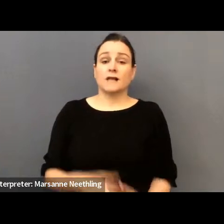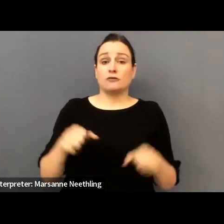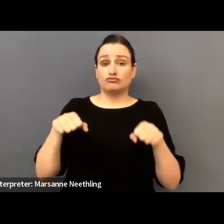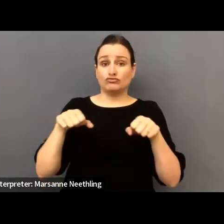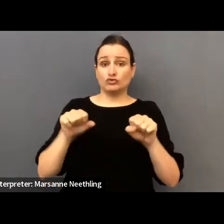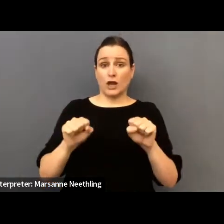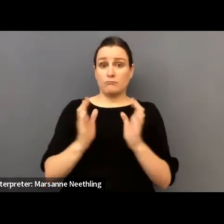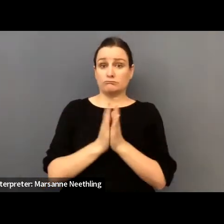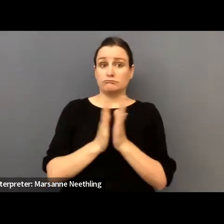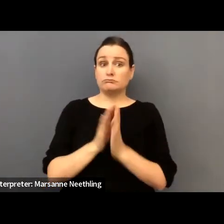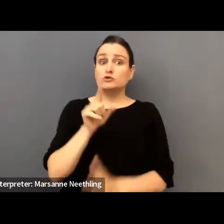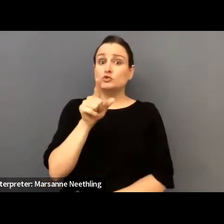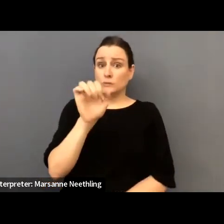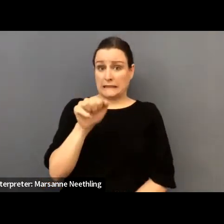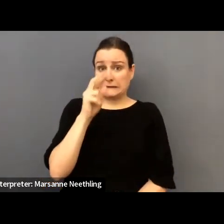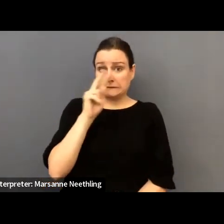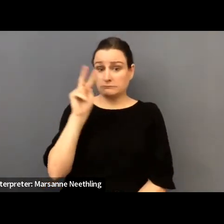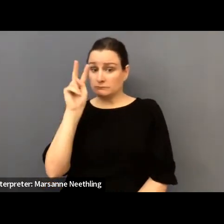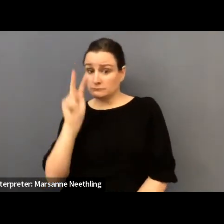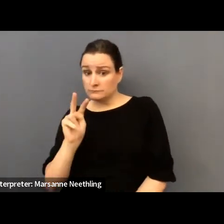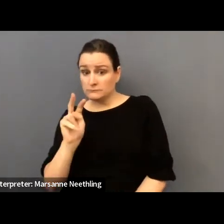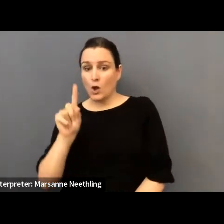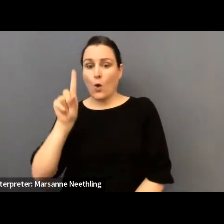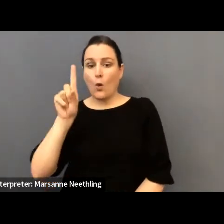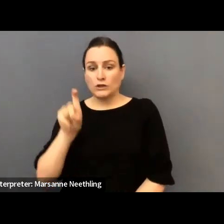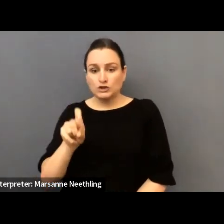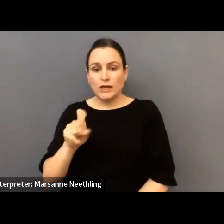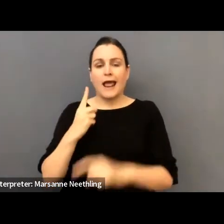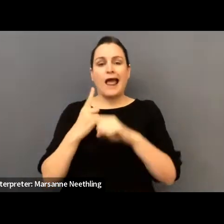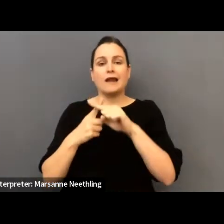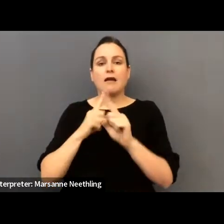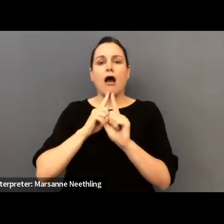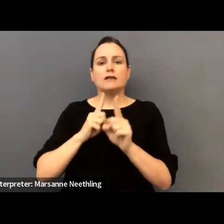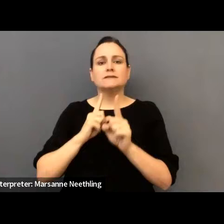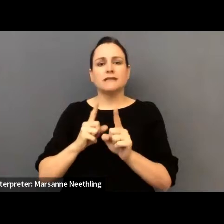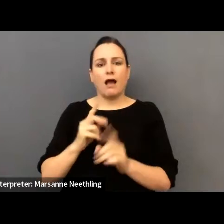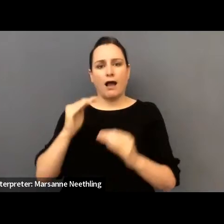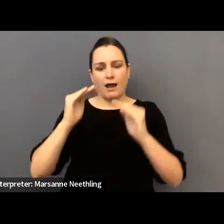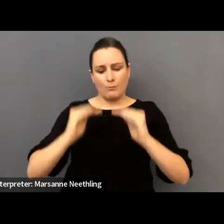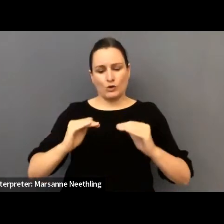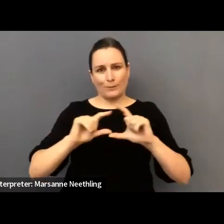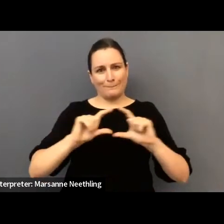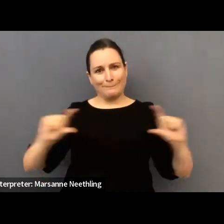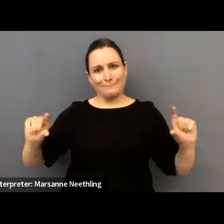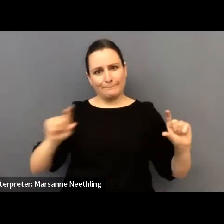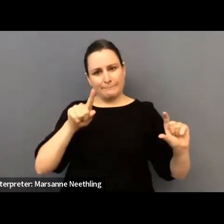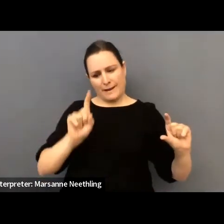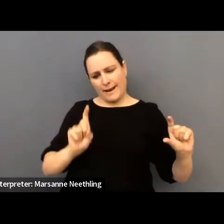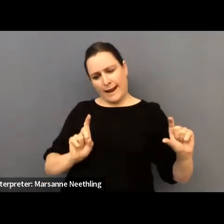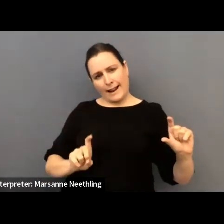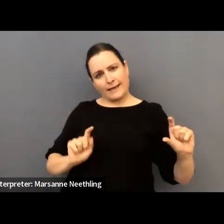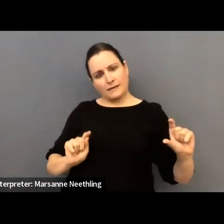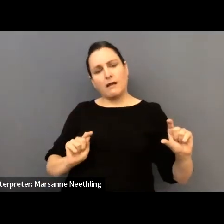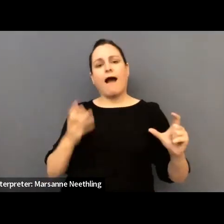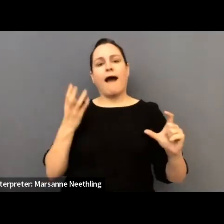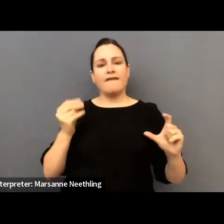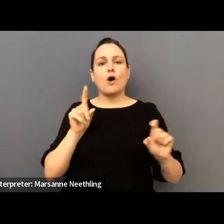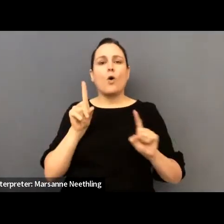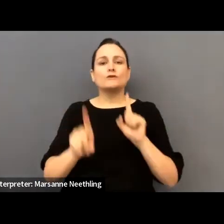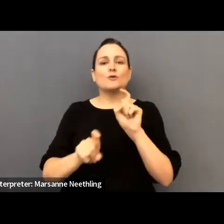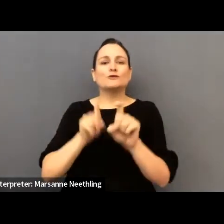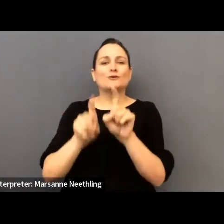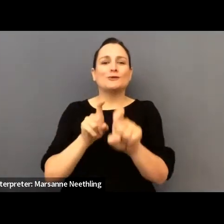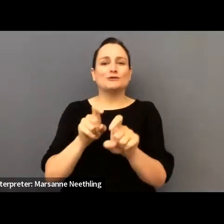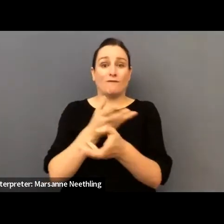would like to maybe respond to some of those questions. I'm told there might be a